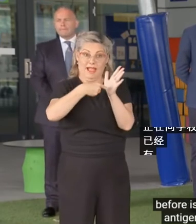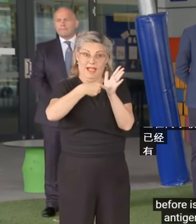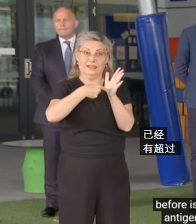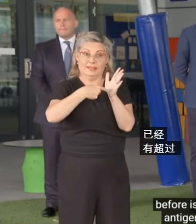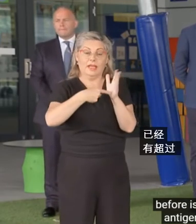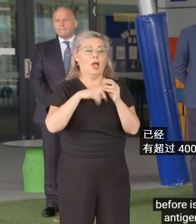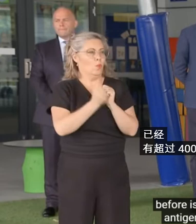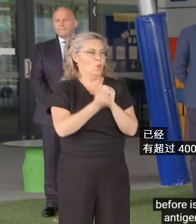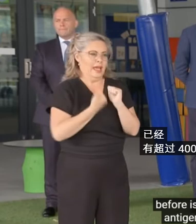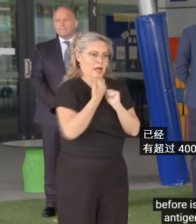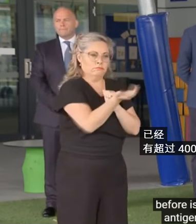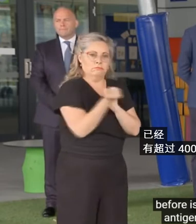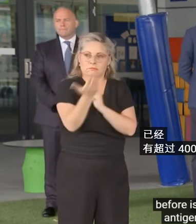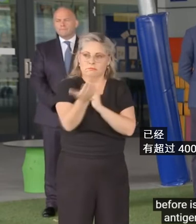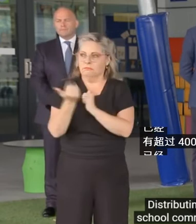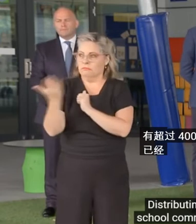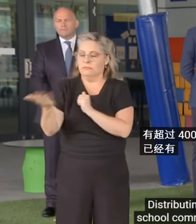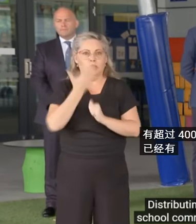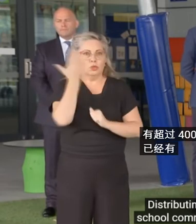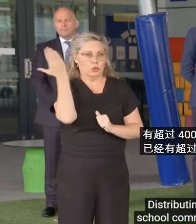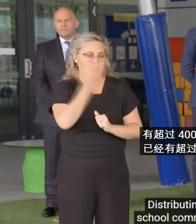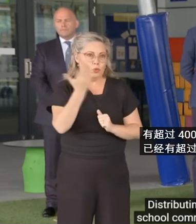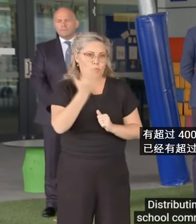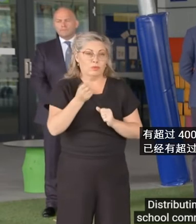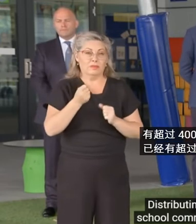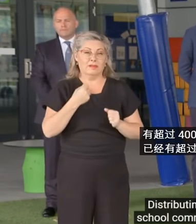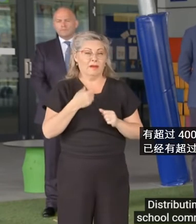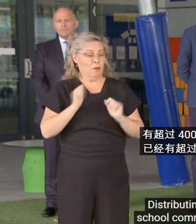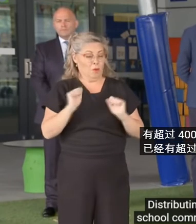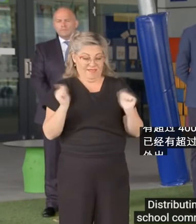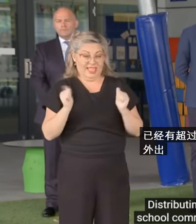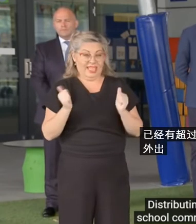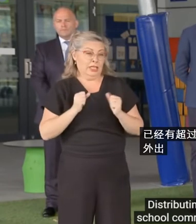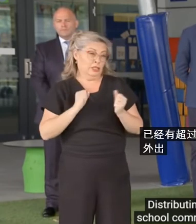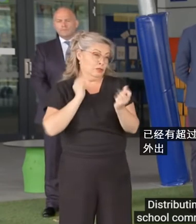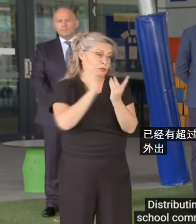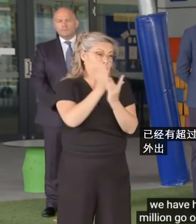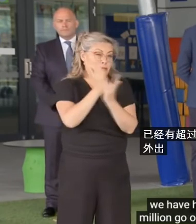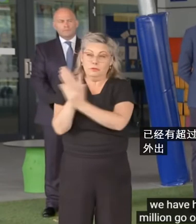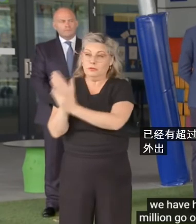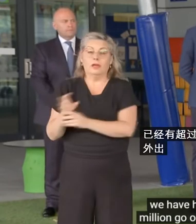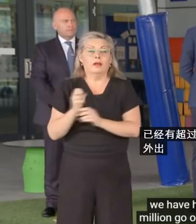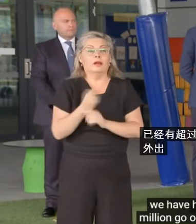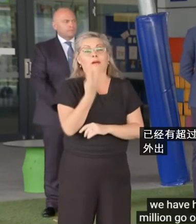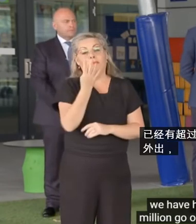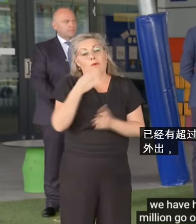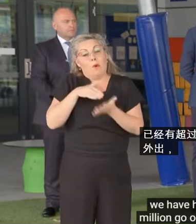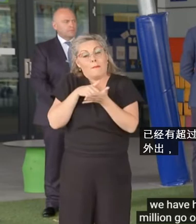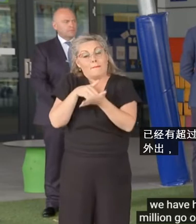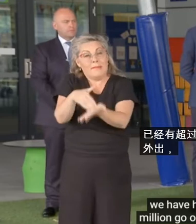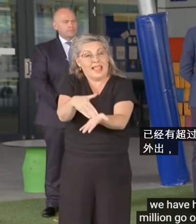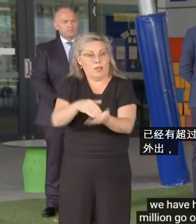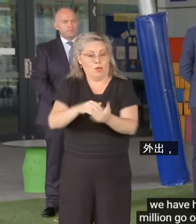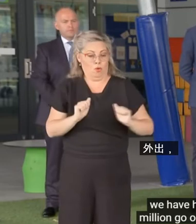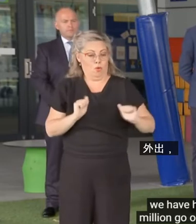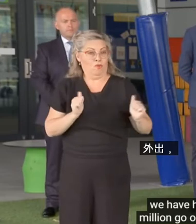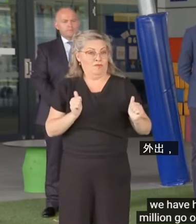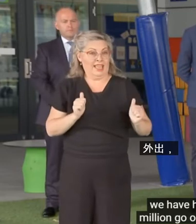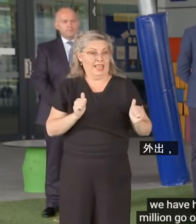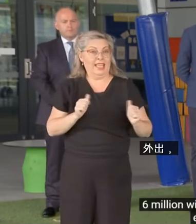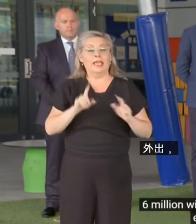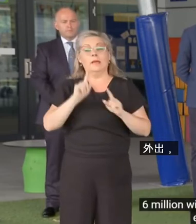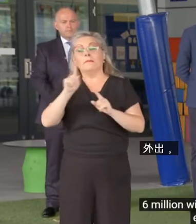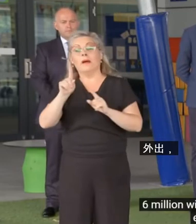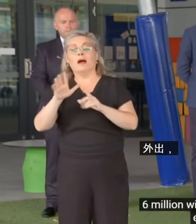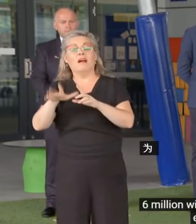speak. We have had more than 4 million go out already. More than 6 million will be out by Tuesday evening in preparation for the